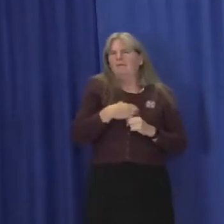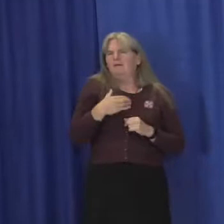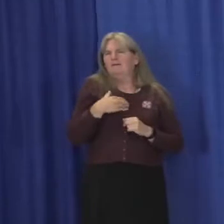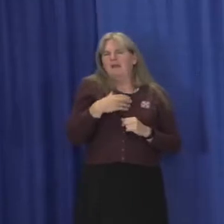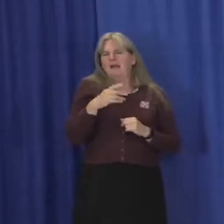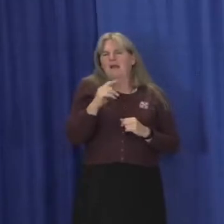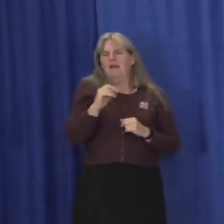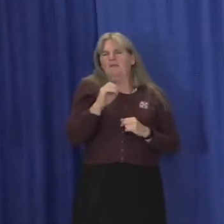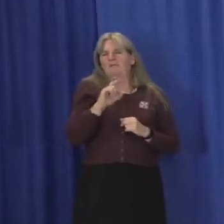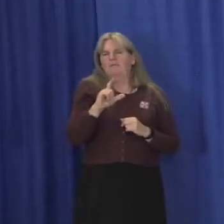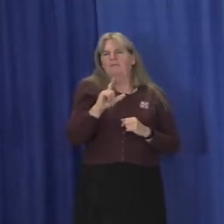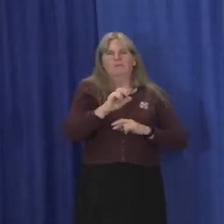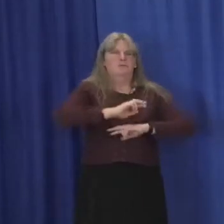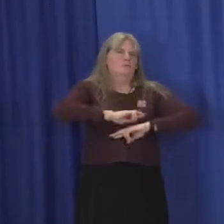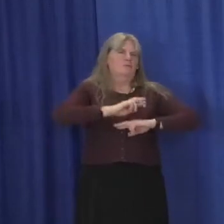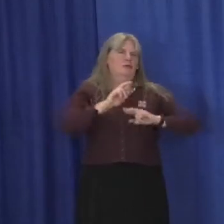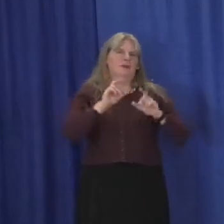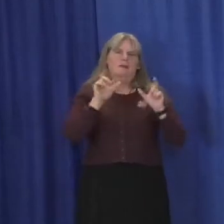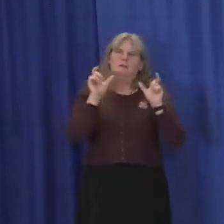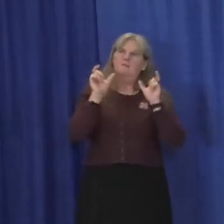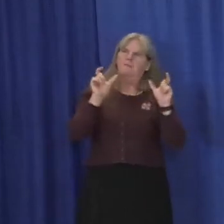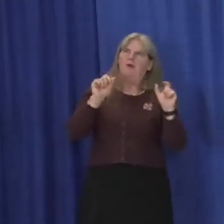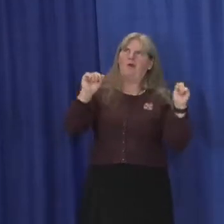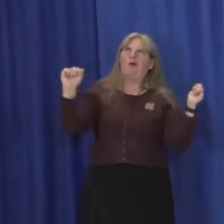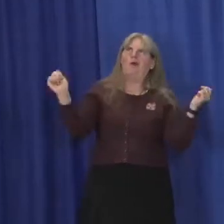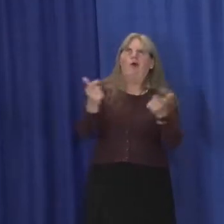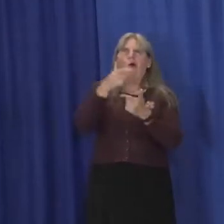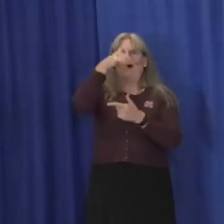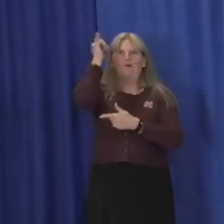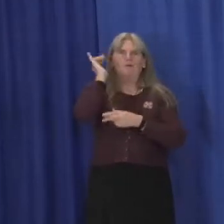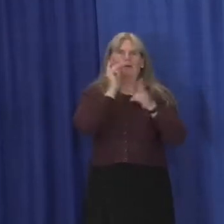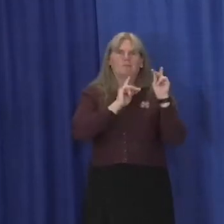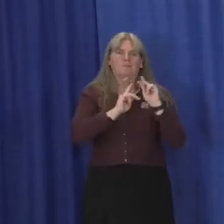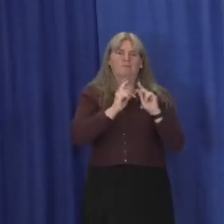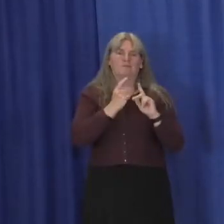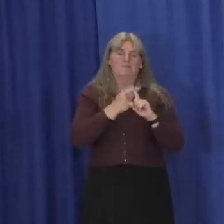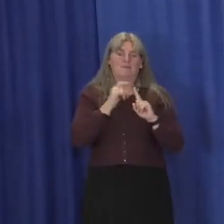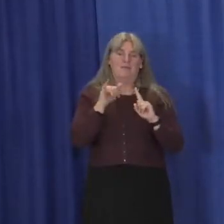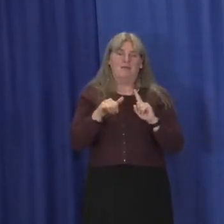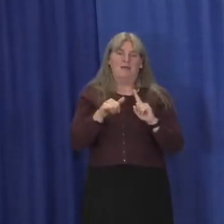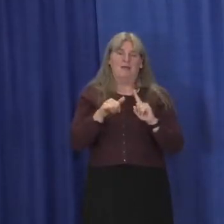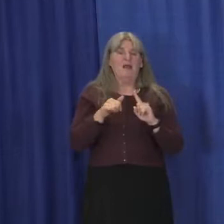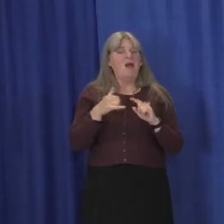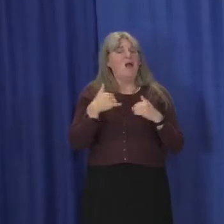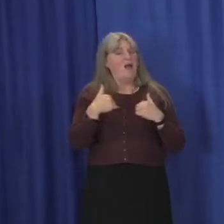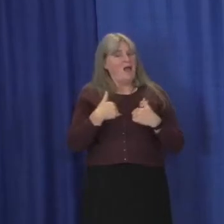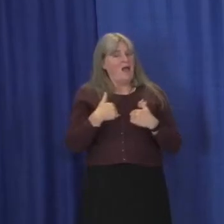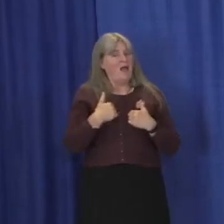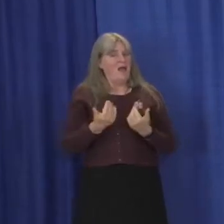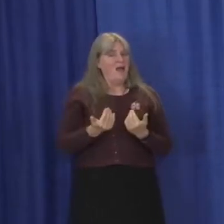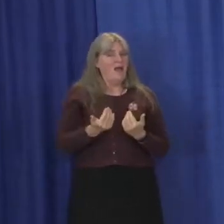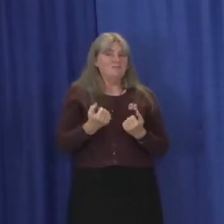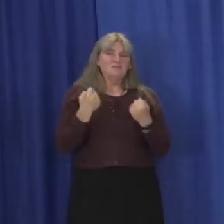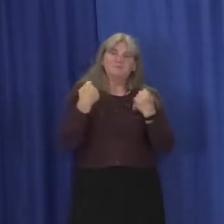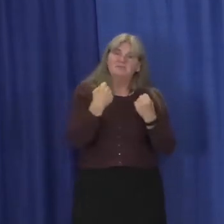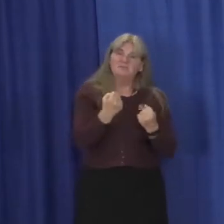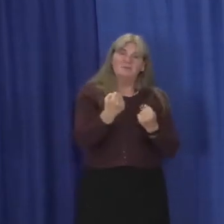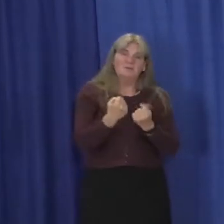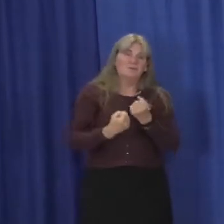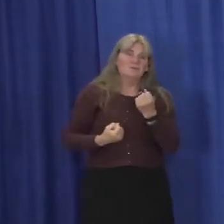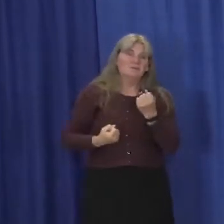protect everybody in Yukon from this tragedy. And we do have a very strong tool, and that tool is vaccination.